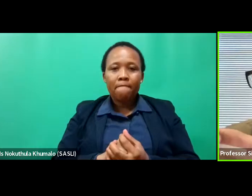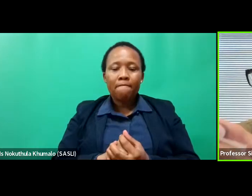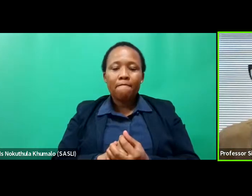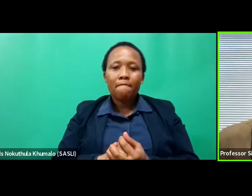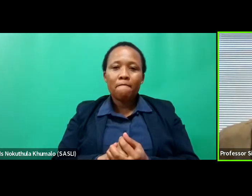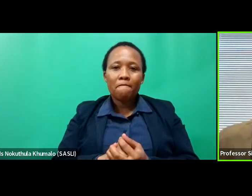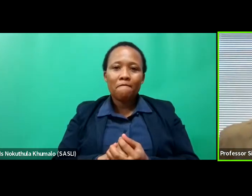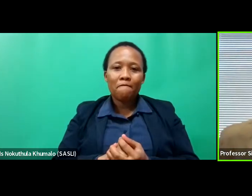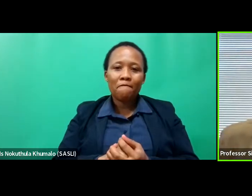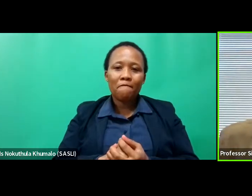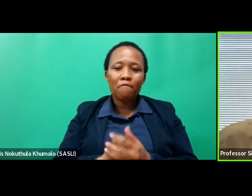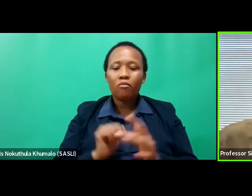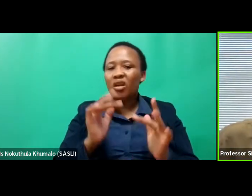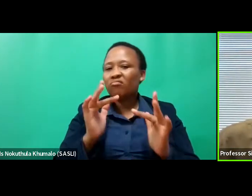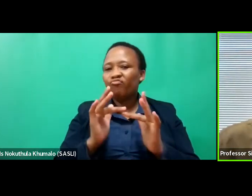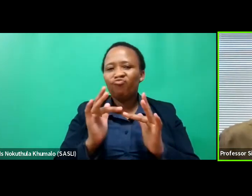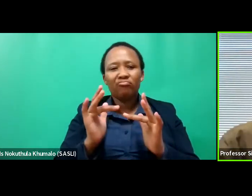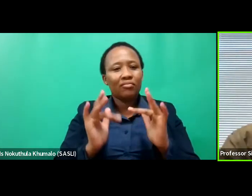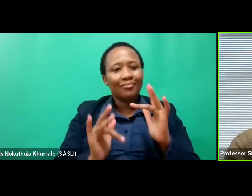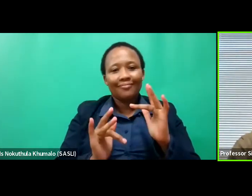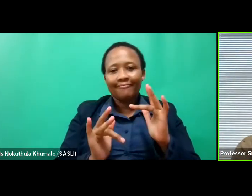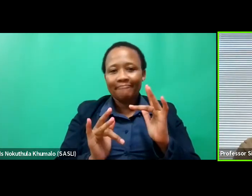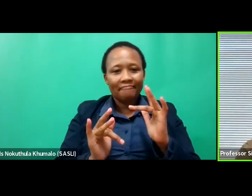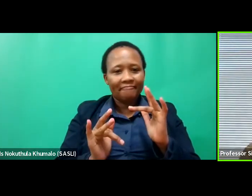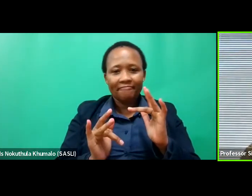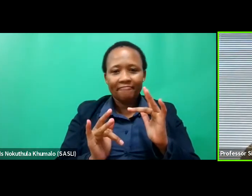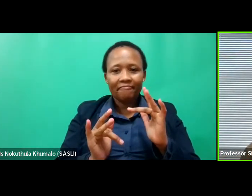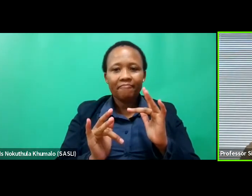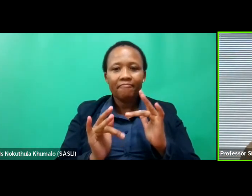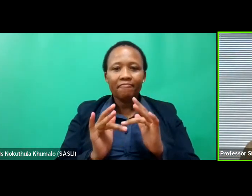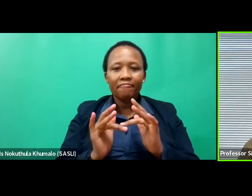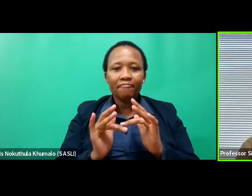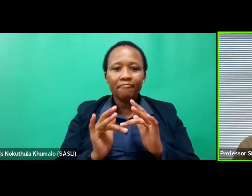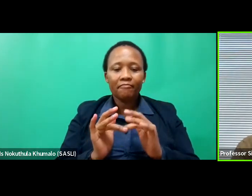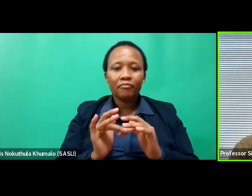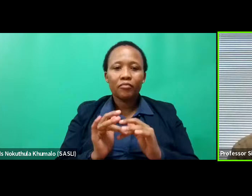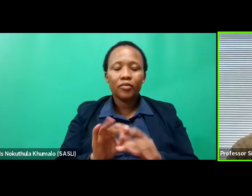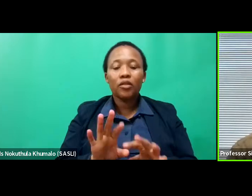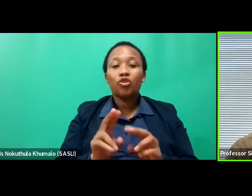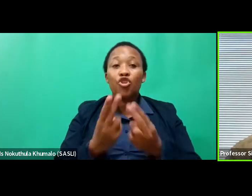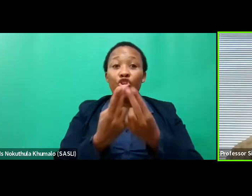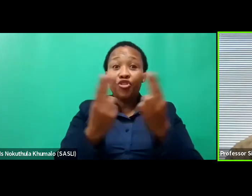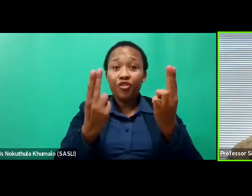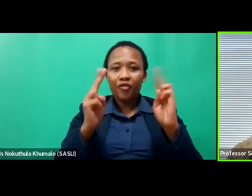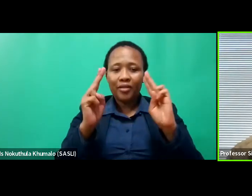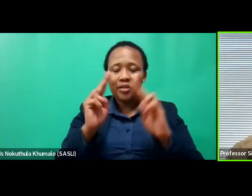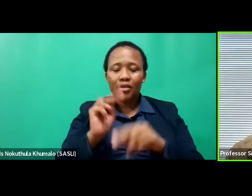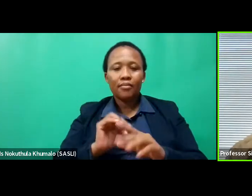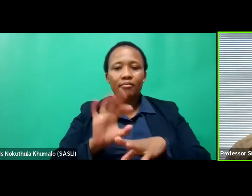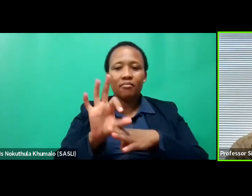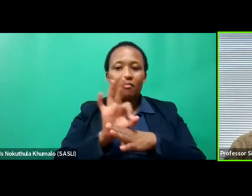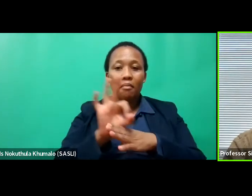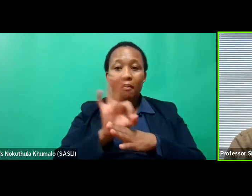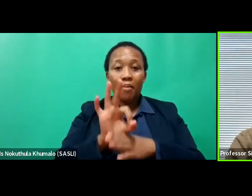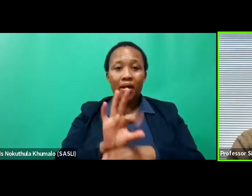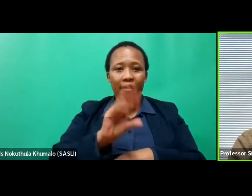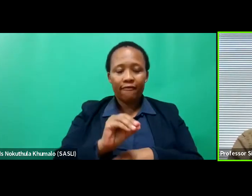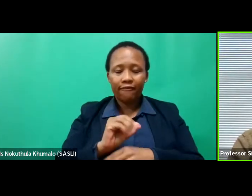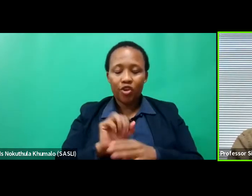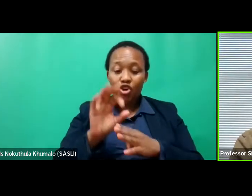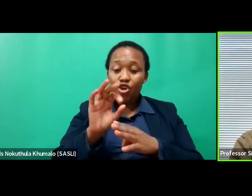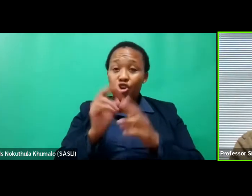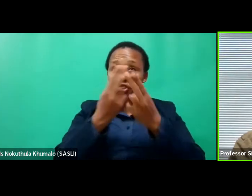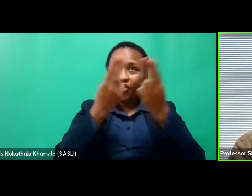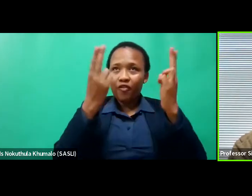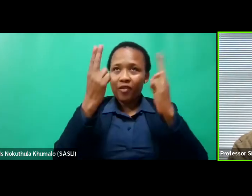when it comes to, so what role does the university play? And how does it reimagine itself? And how